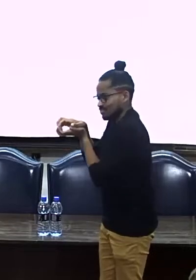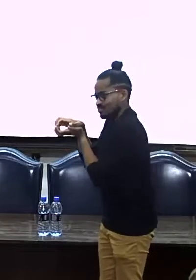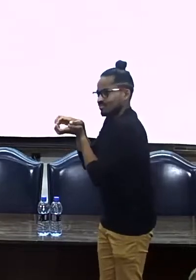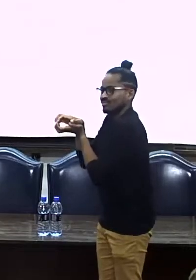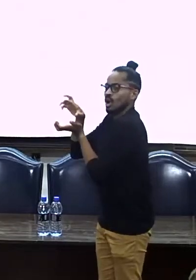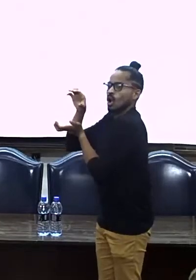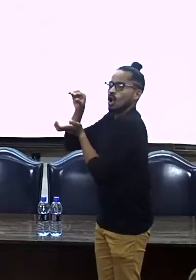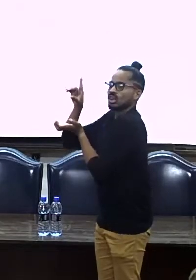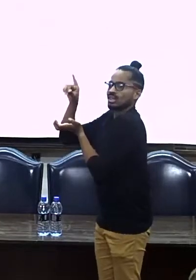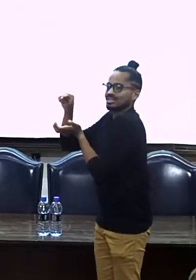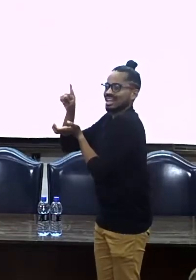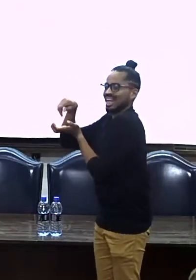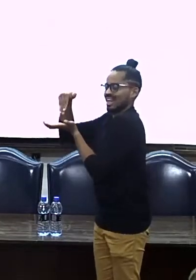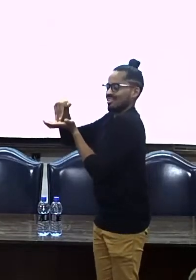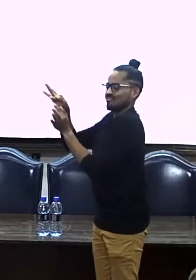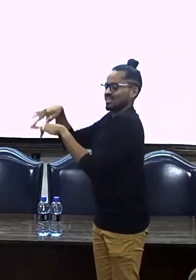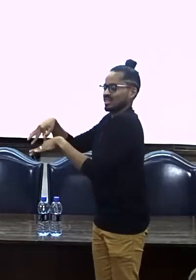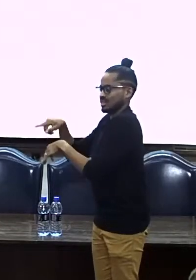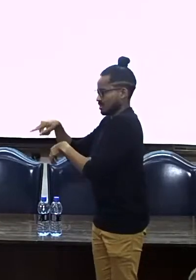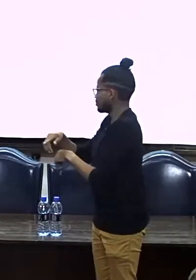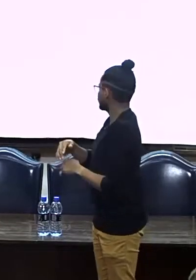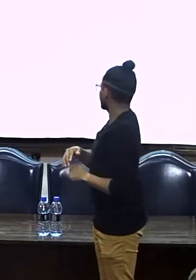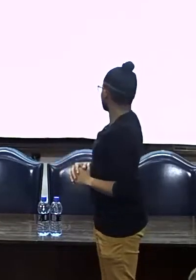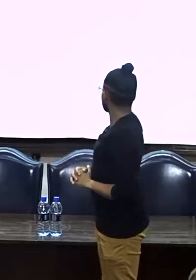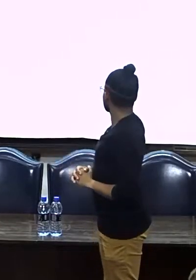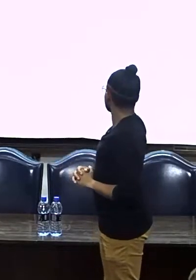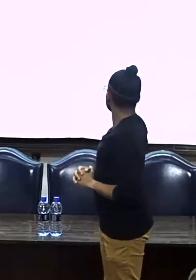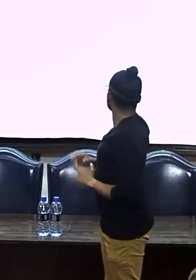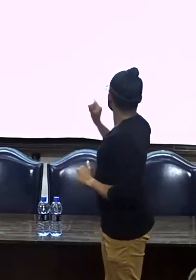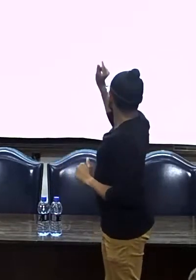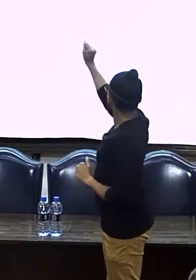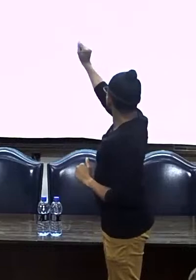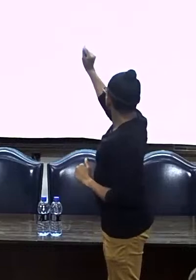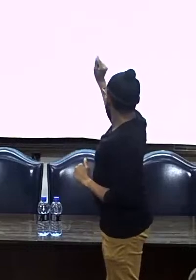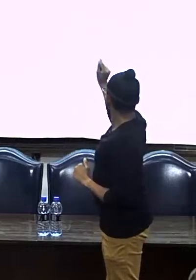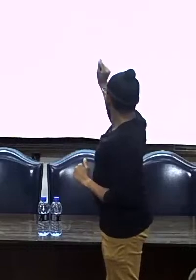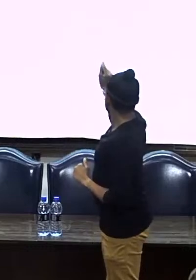shut, open, shut. Kit.